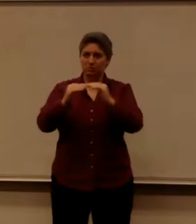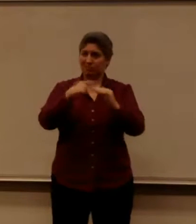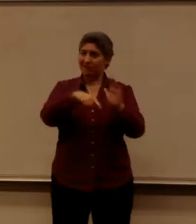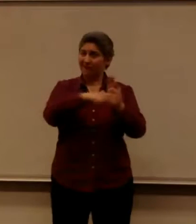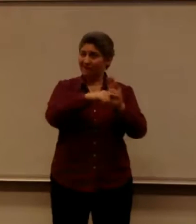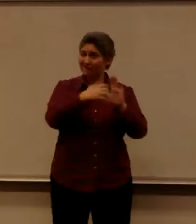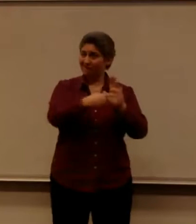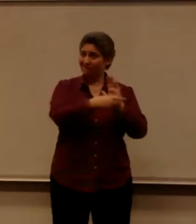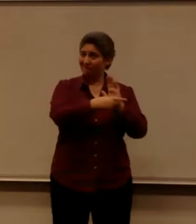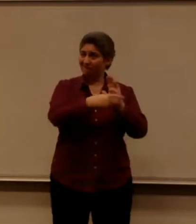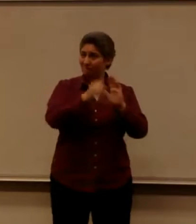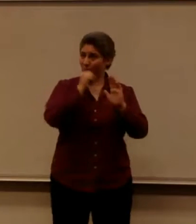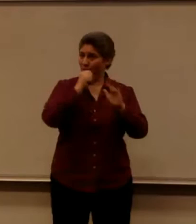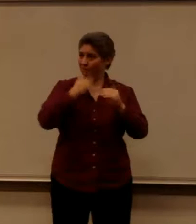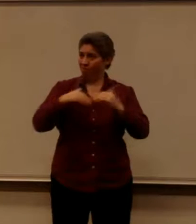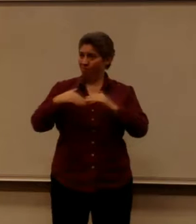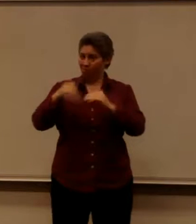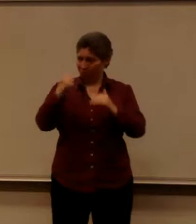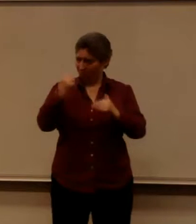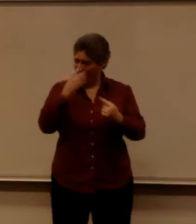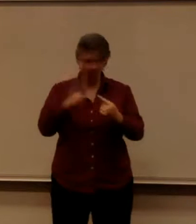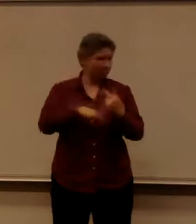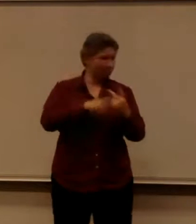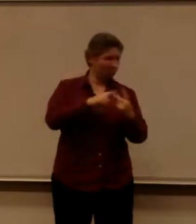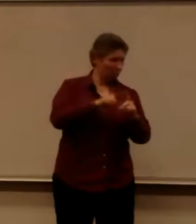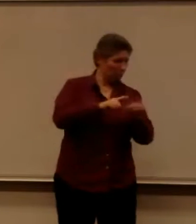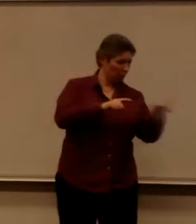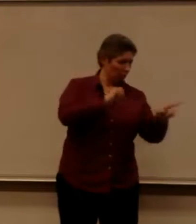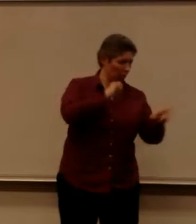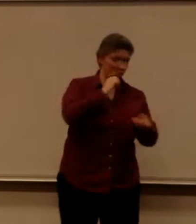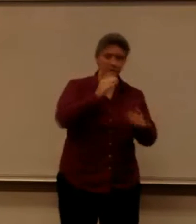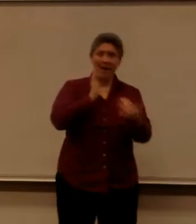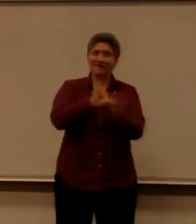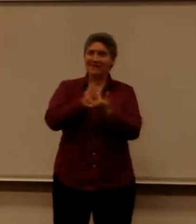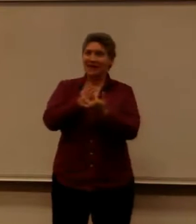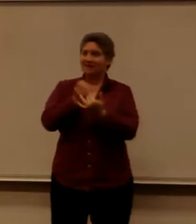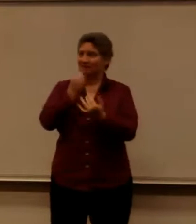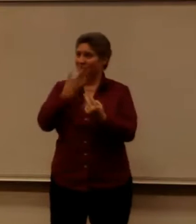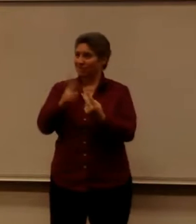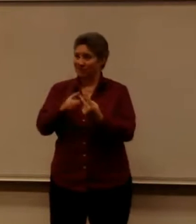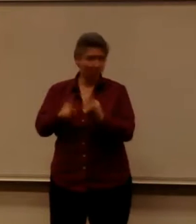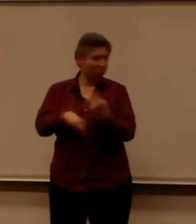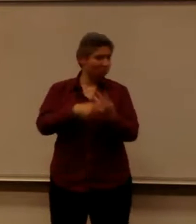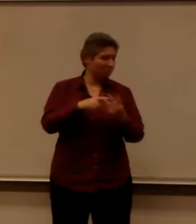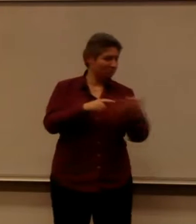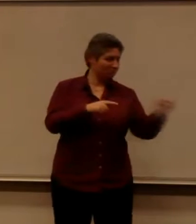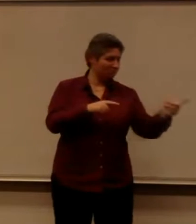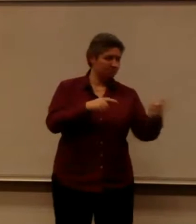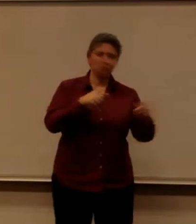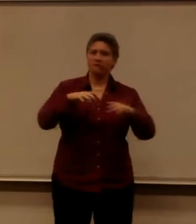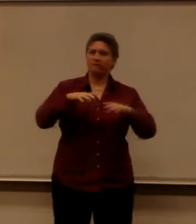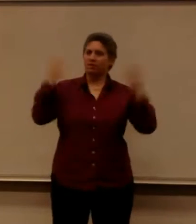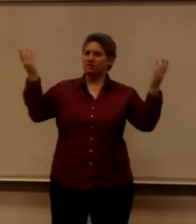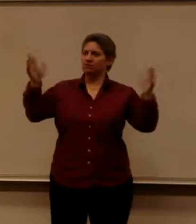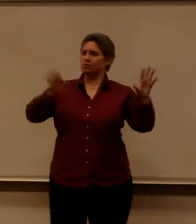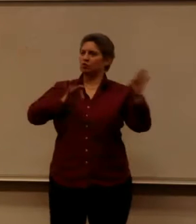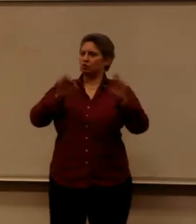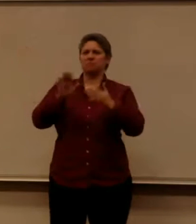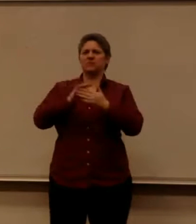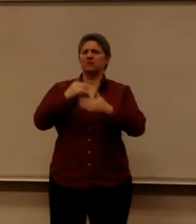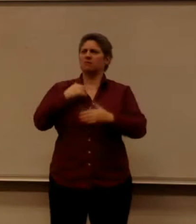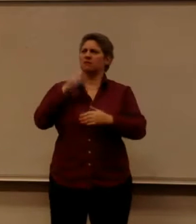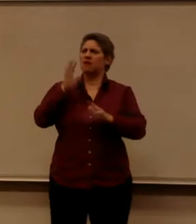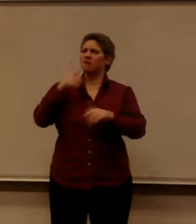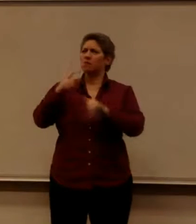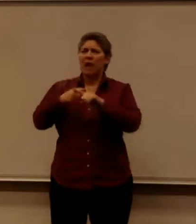equality. And the Act has that, we need more equality. BDA is also concerned with access and